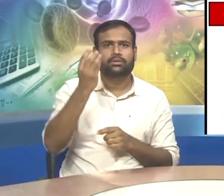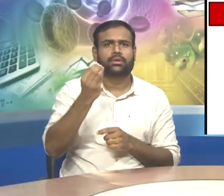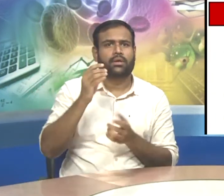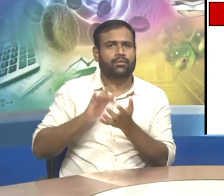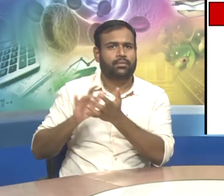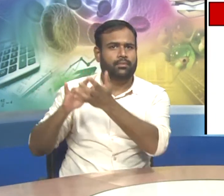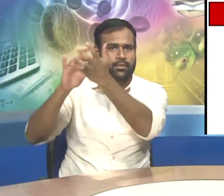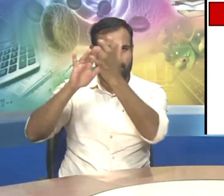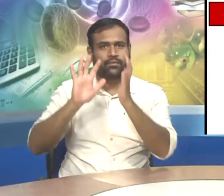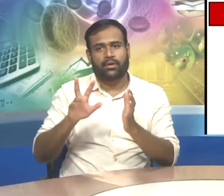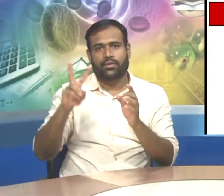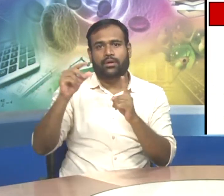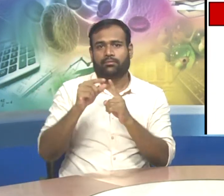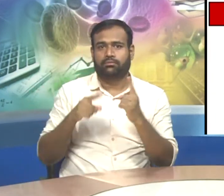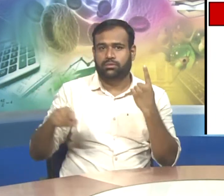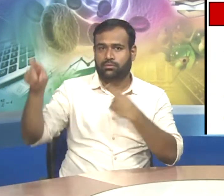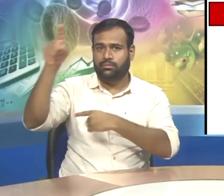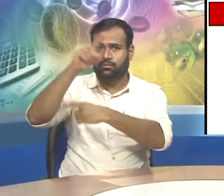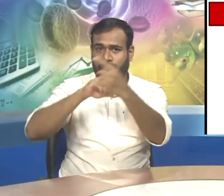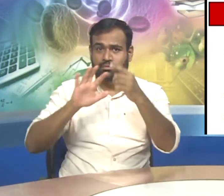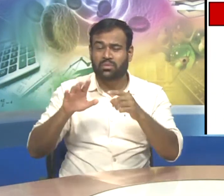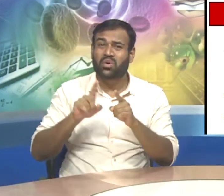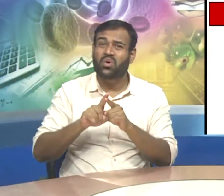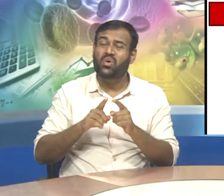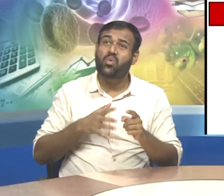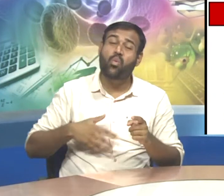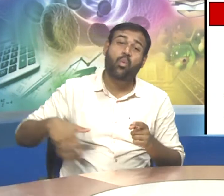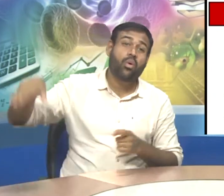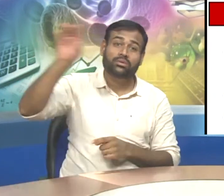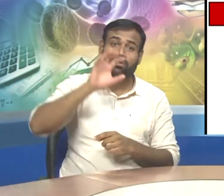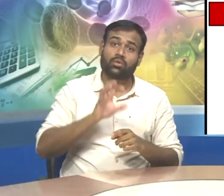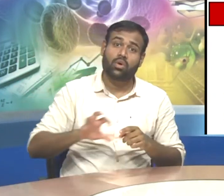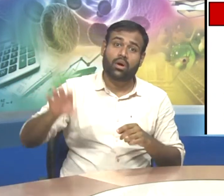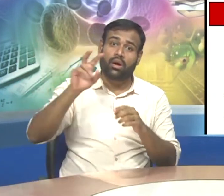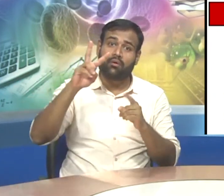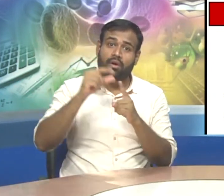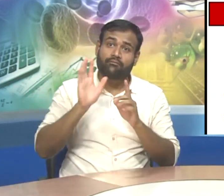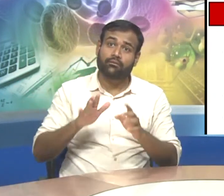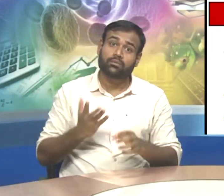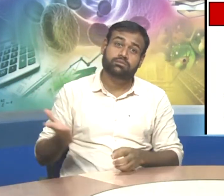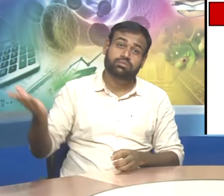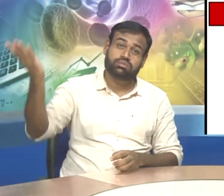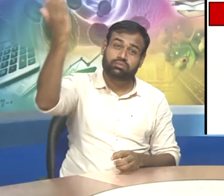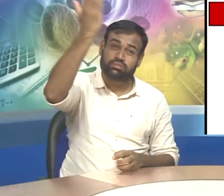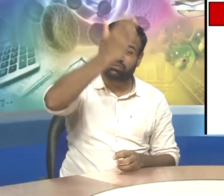Parishad. This is the upper house of the state legislature.